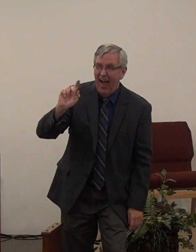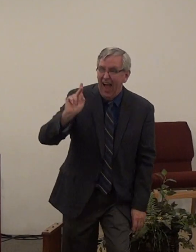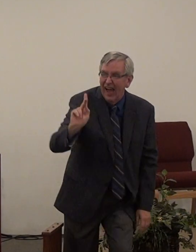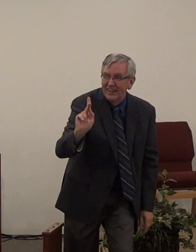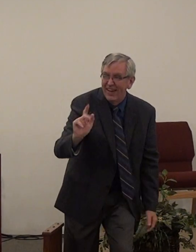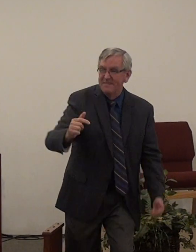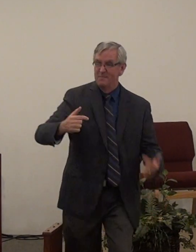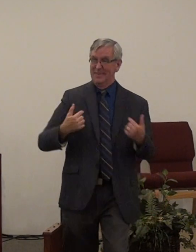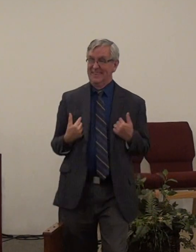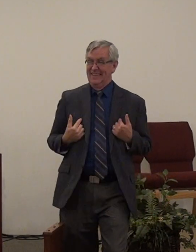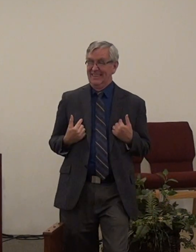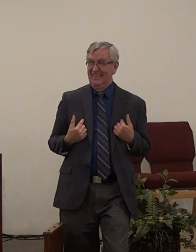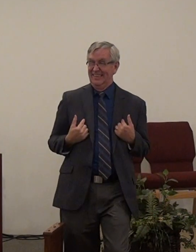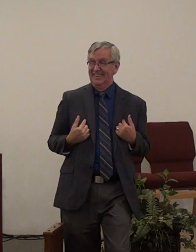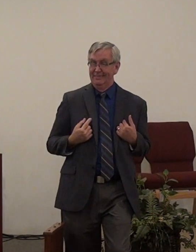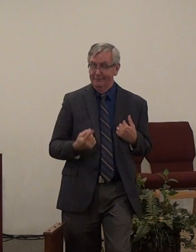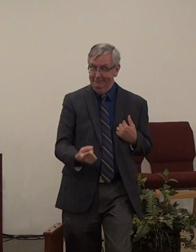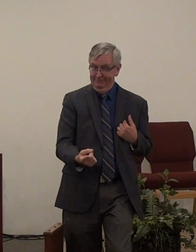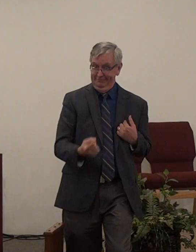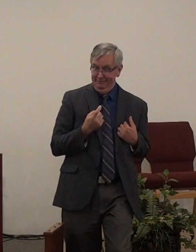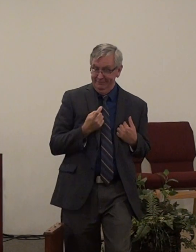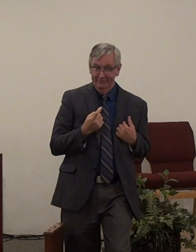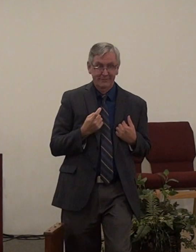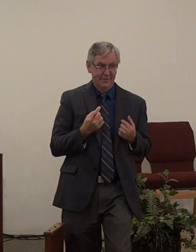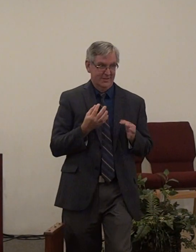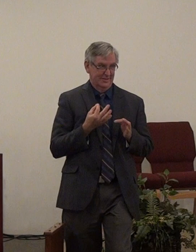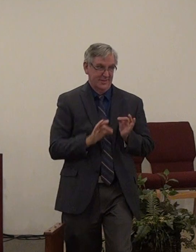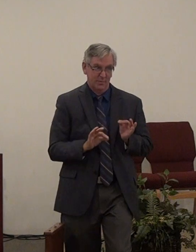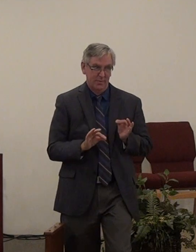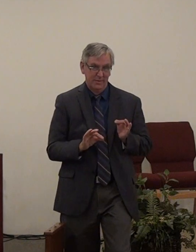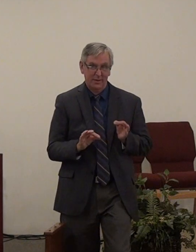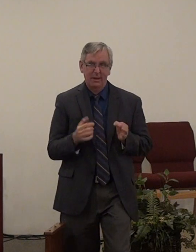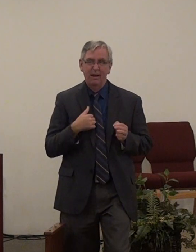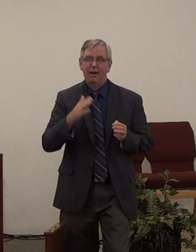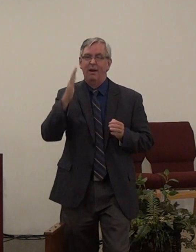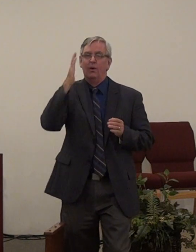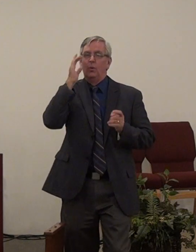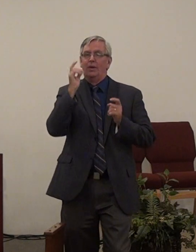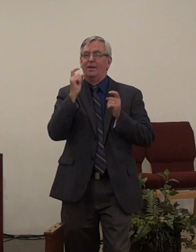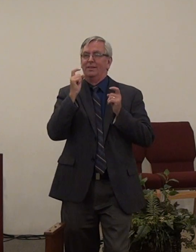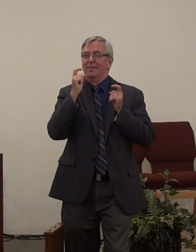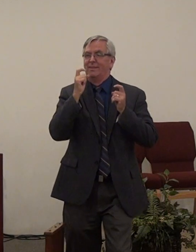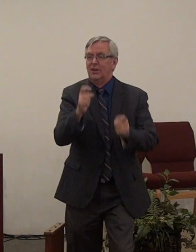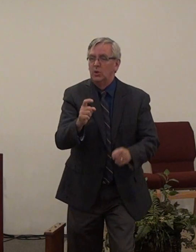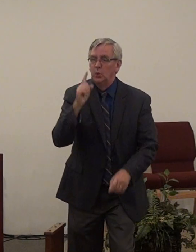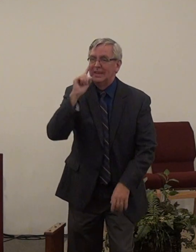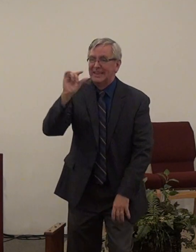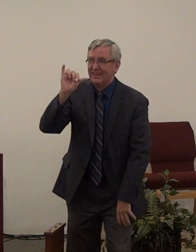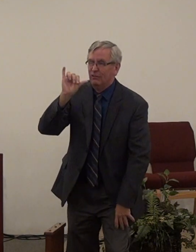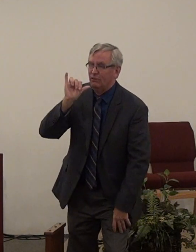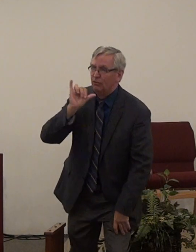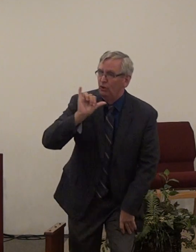would ask of me. You would just ask me. It's that simple. And I would give